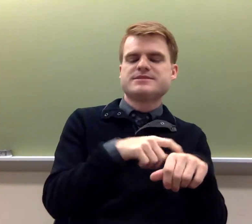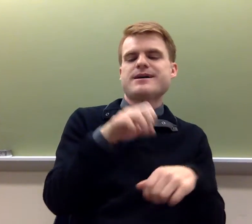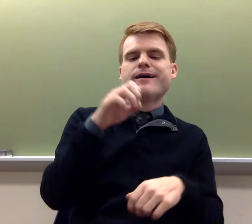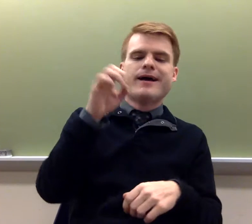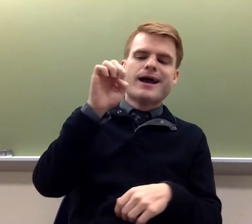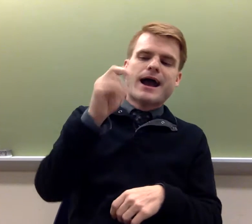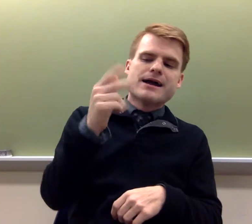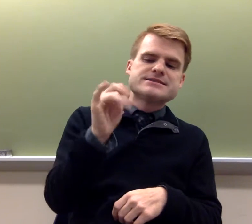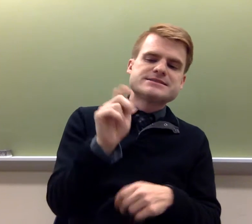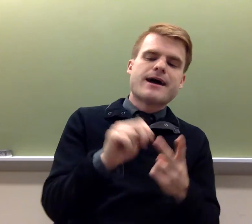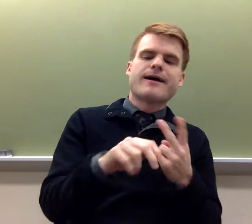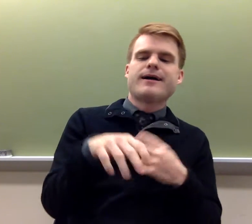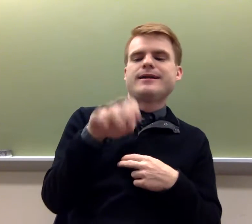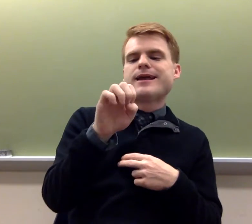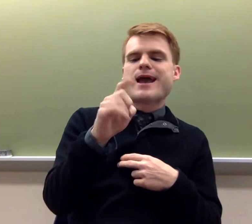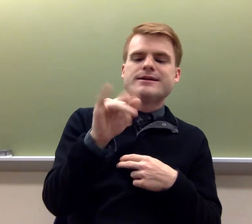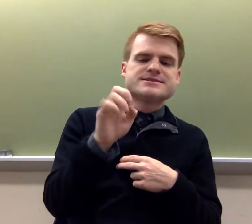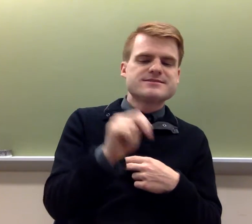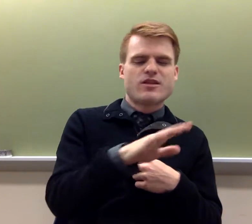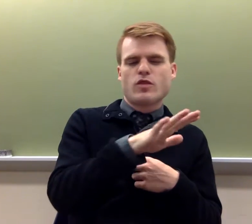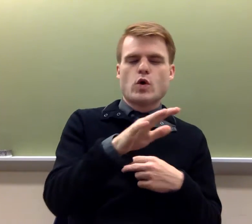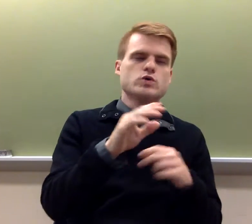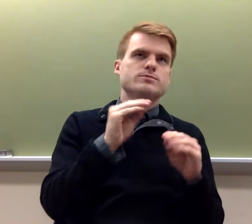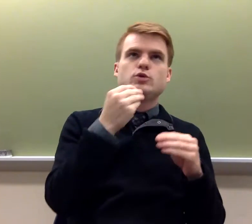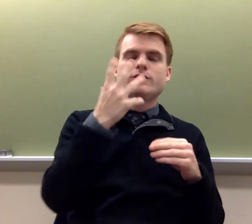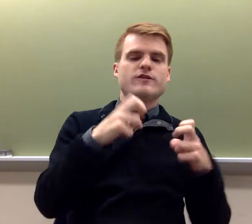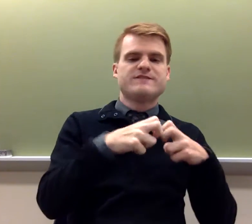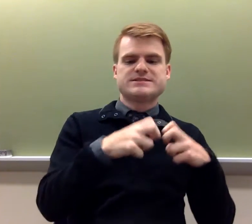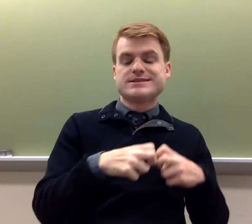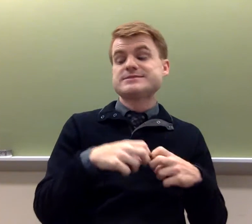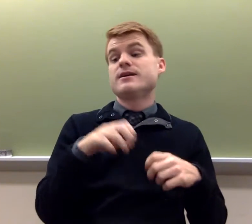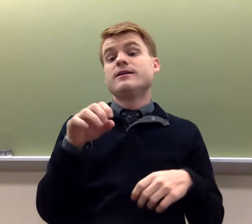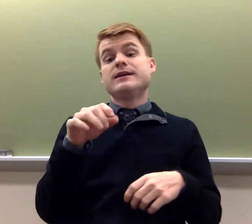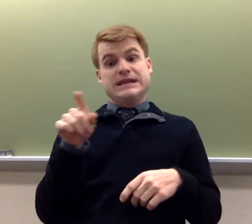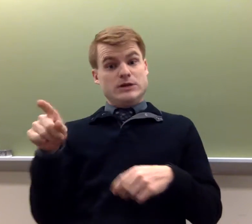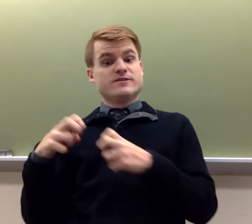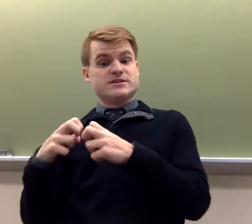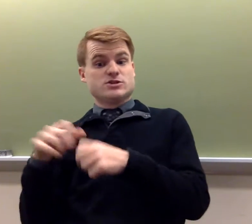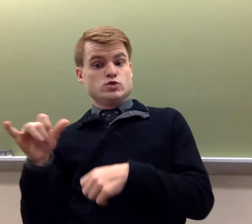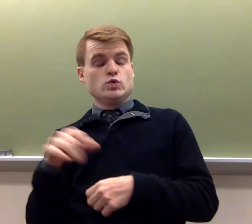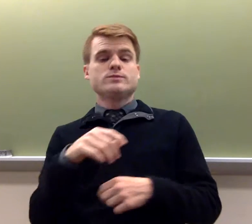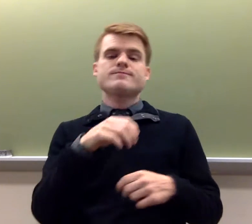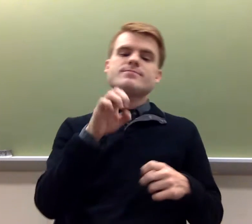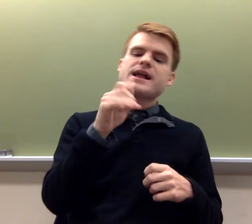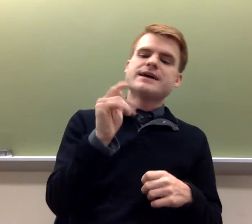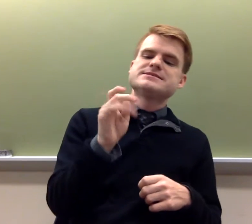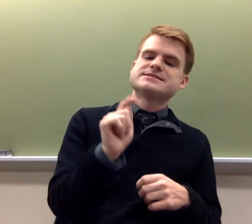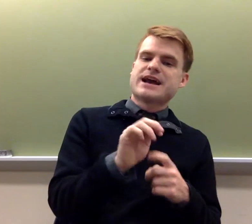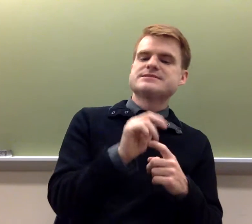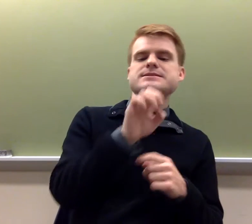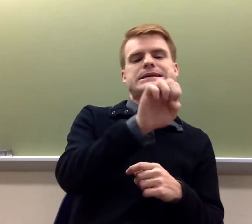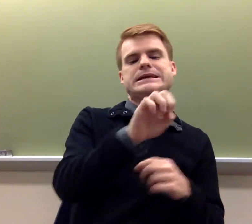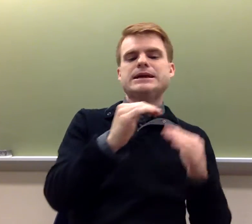biophysicist, where Einstein worked with E equals mc squared, Reams worked with mc squared equals E, or can I turn material